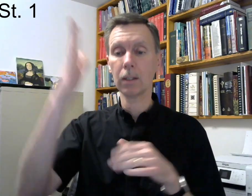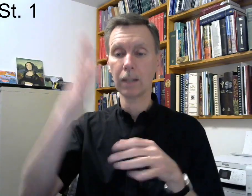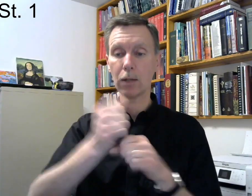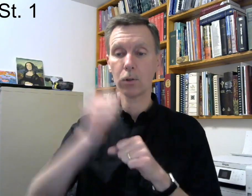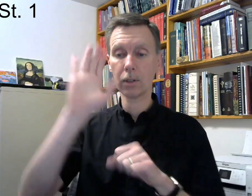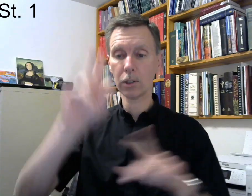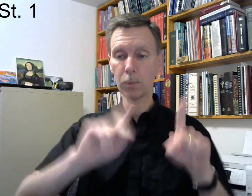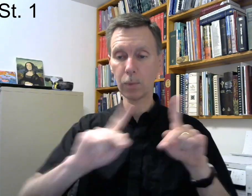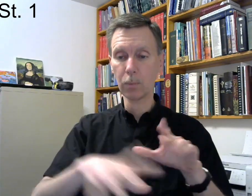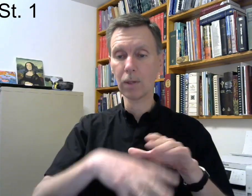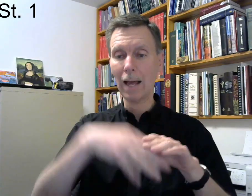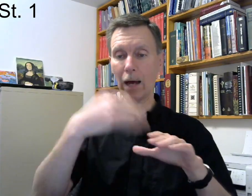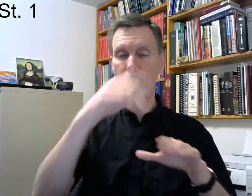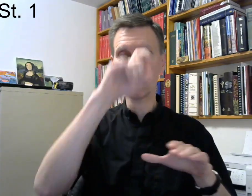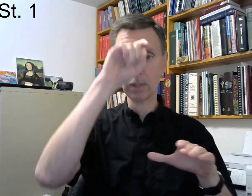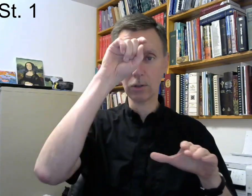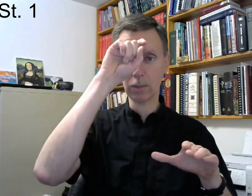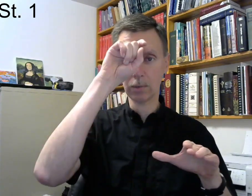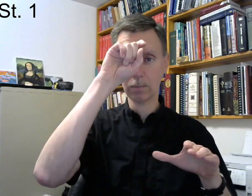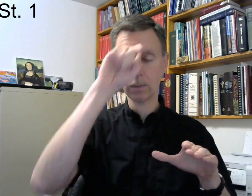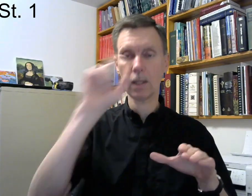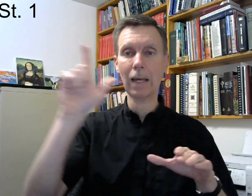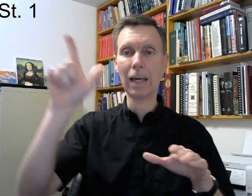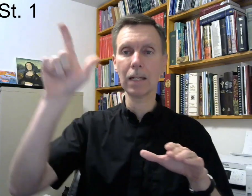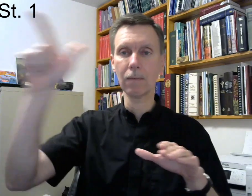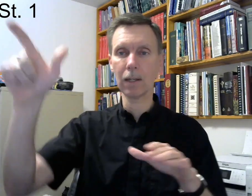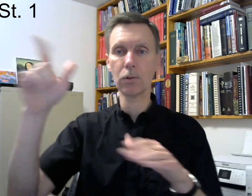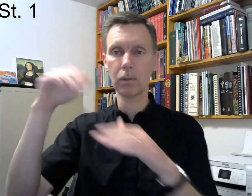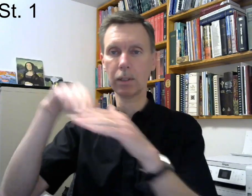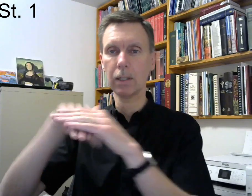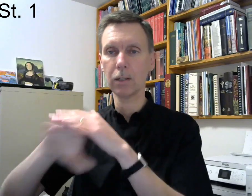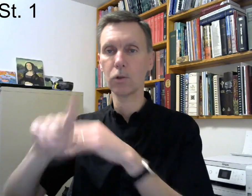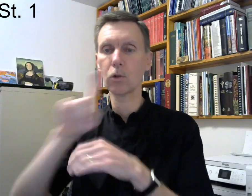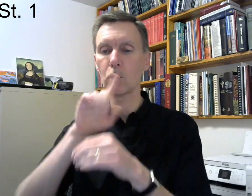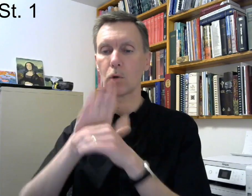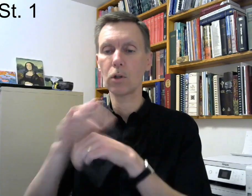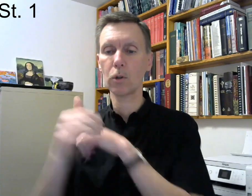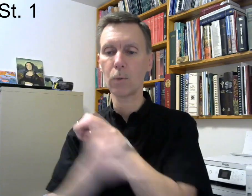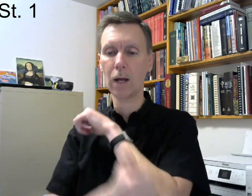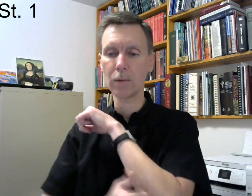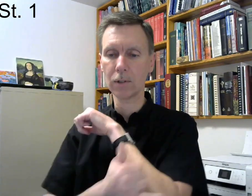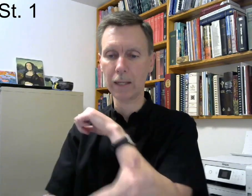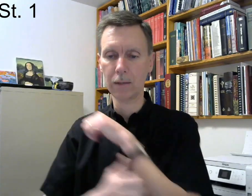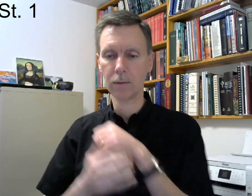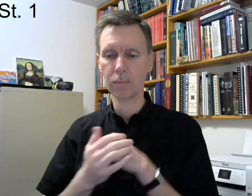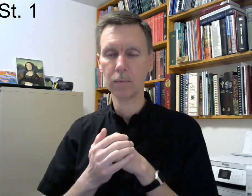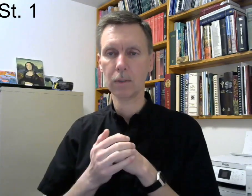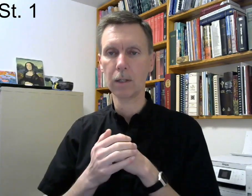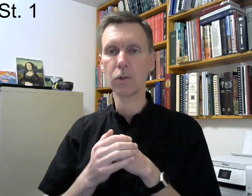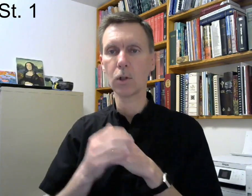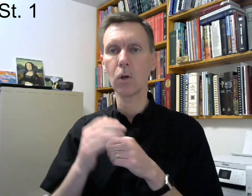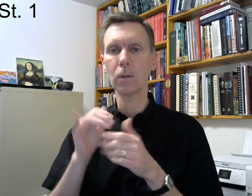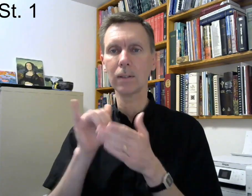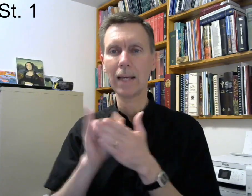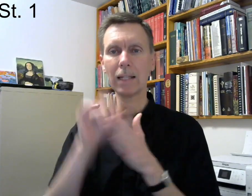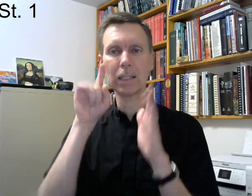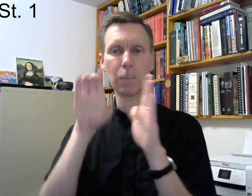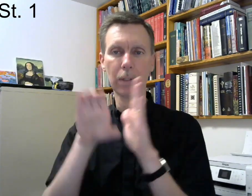God took his people out of Egypt and eventually into the Promised Land. And so that's the picture